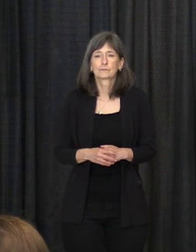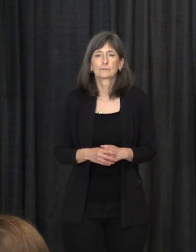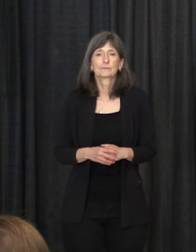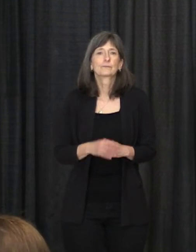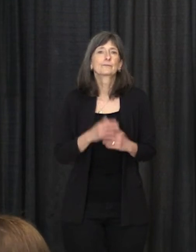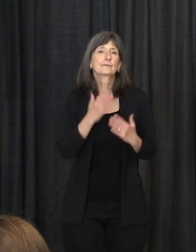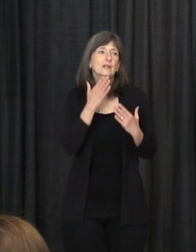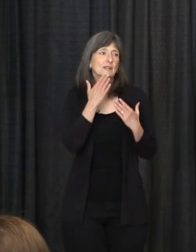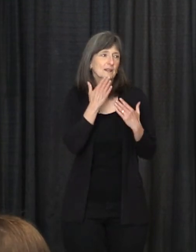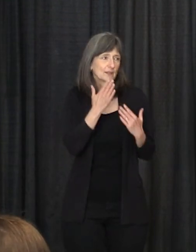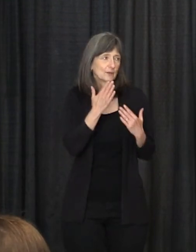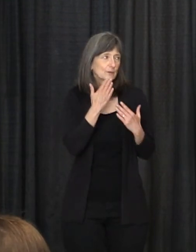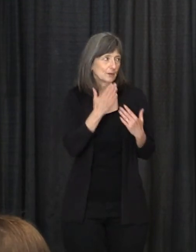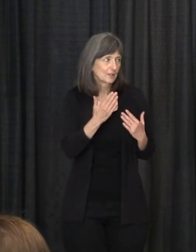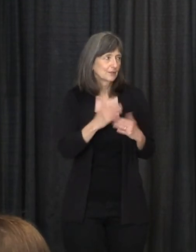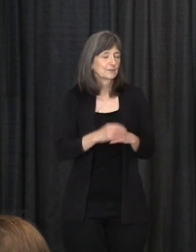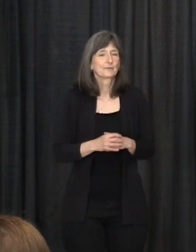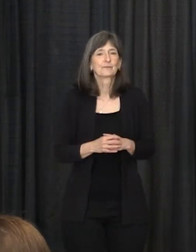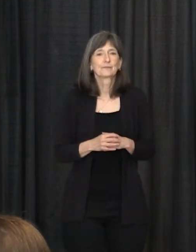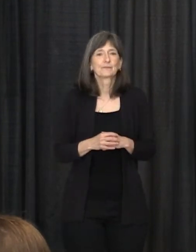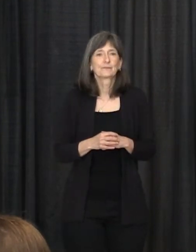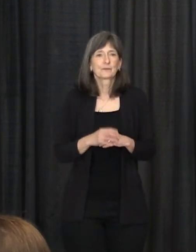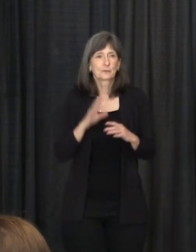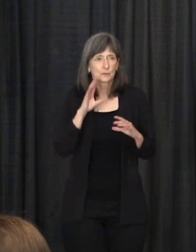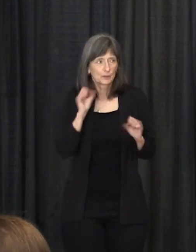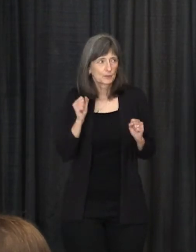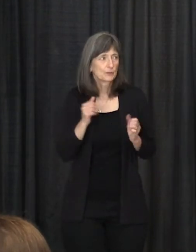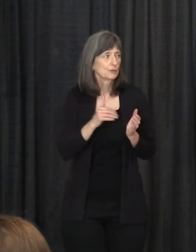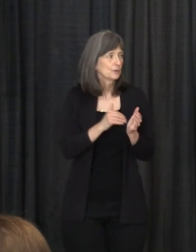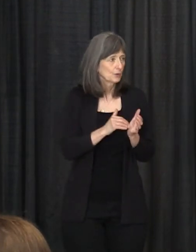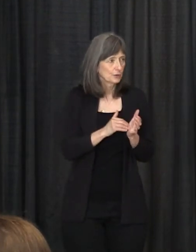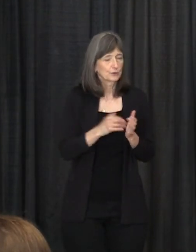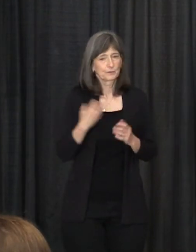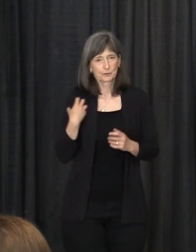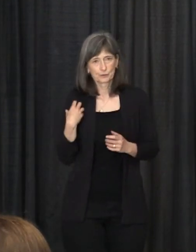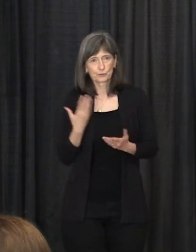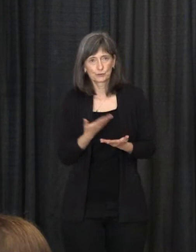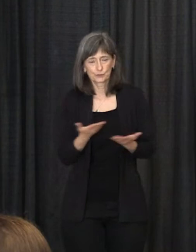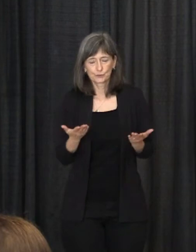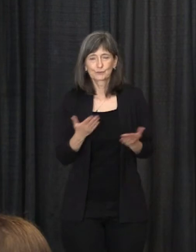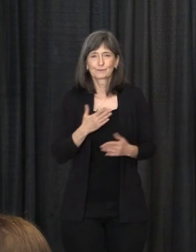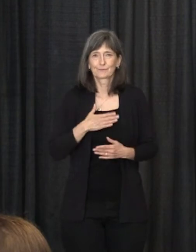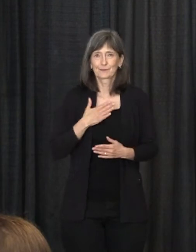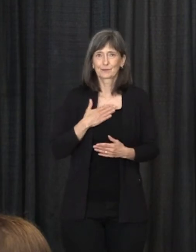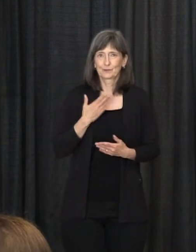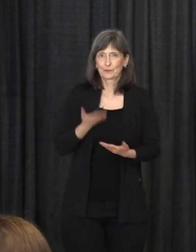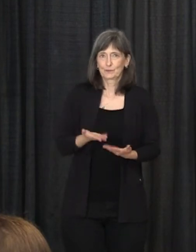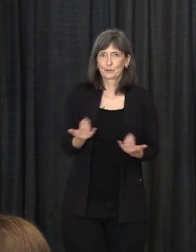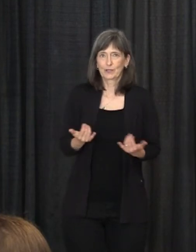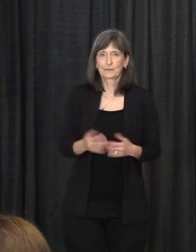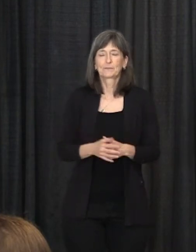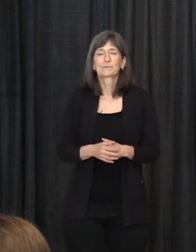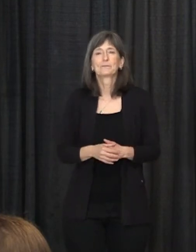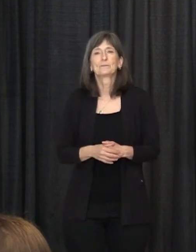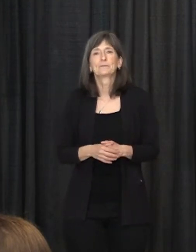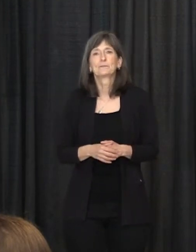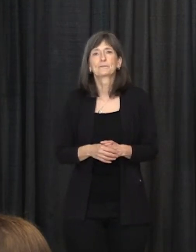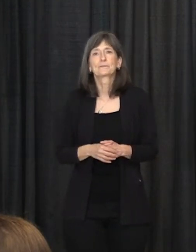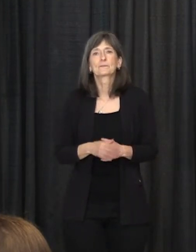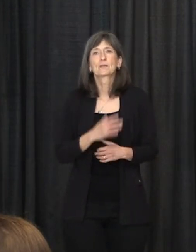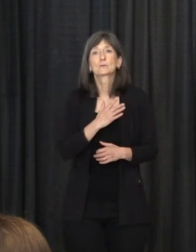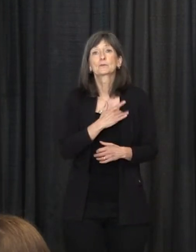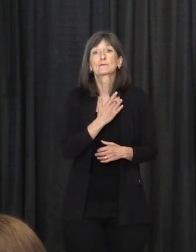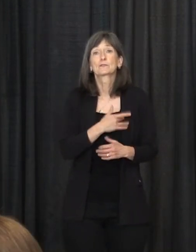Thank you, Dr. Quaco, Premier Furey, Minister Byrne, and Minister Osborne. It's a pleasure being here today. The